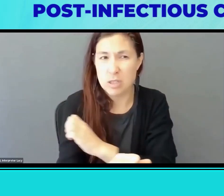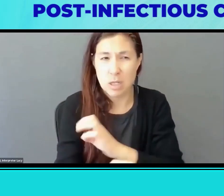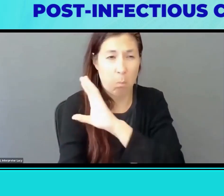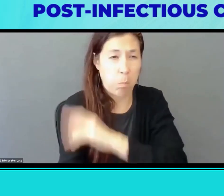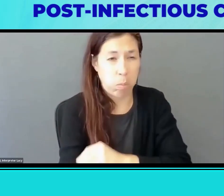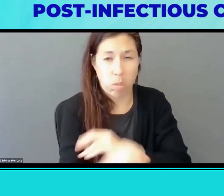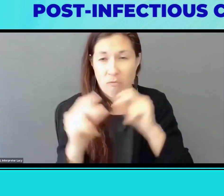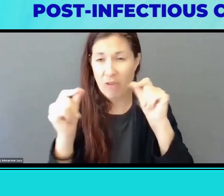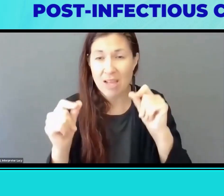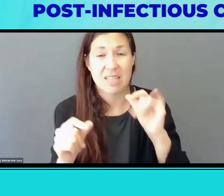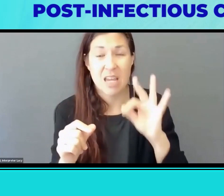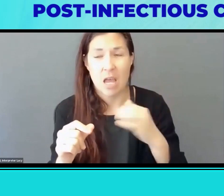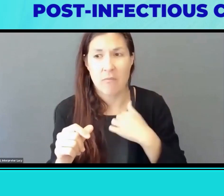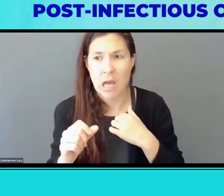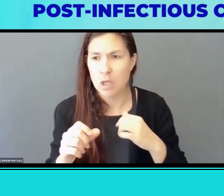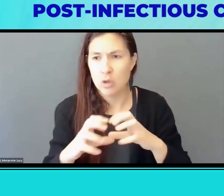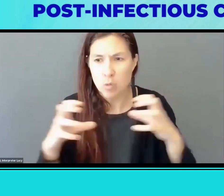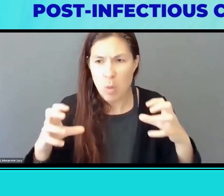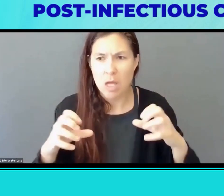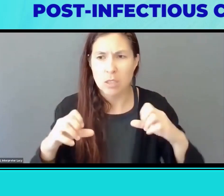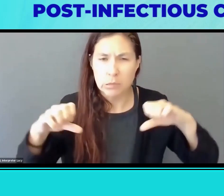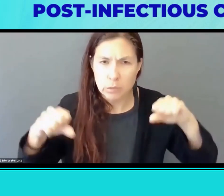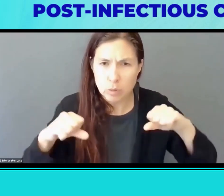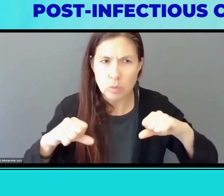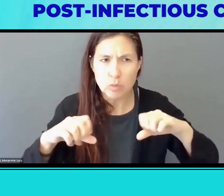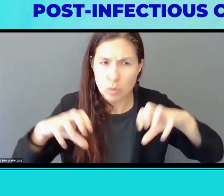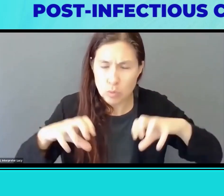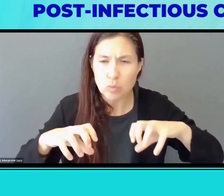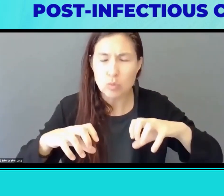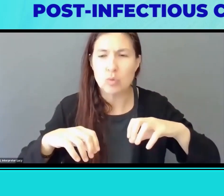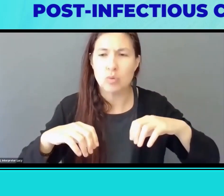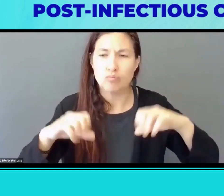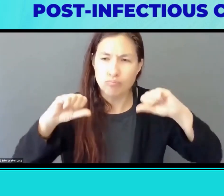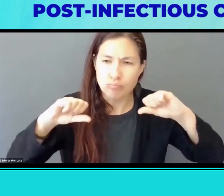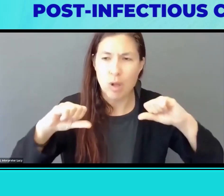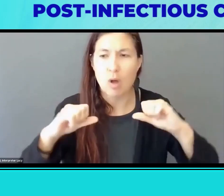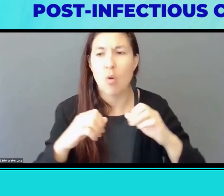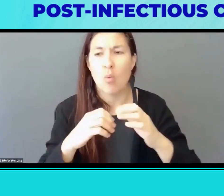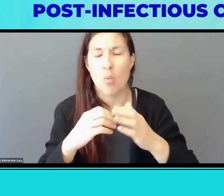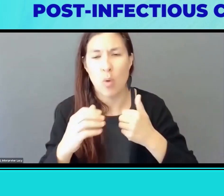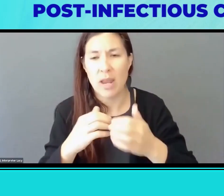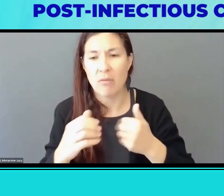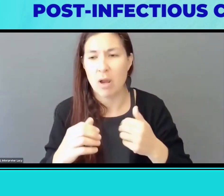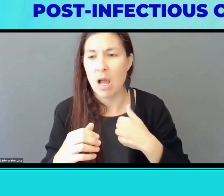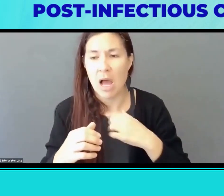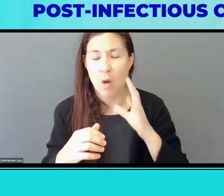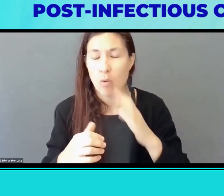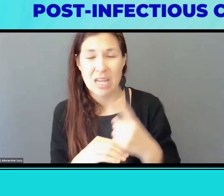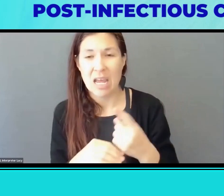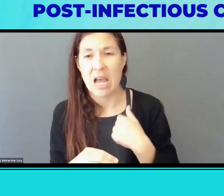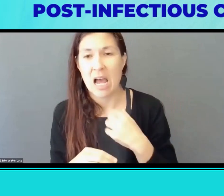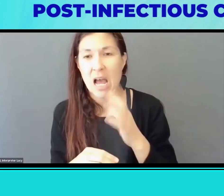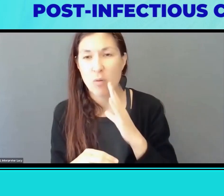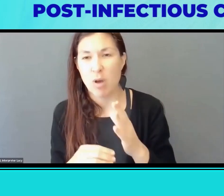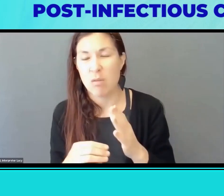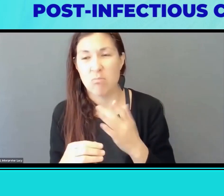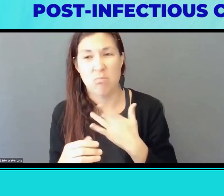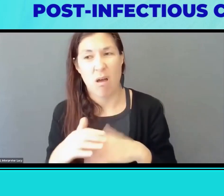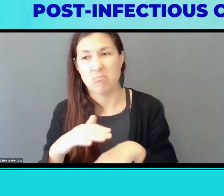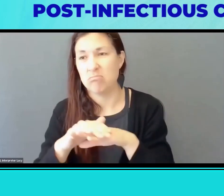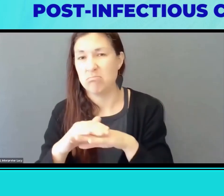Claudia Maria Carrera, MA, pronouns she, her, is a disabled Latinx academic, activist, and artist